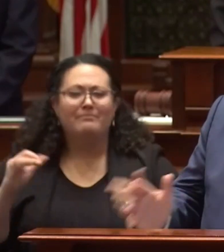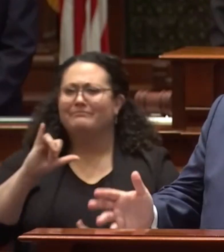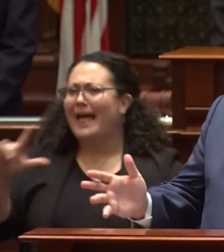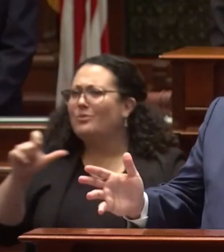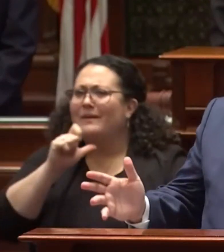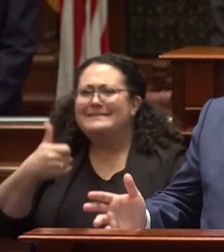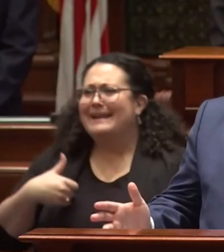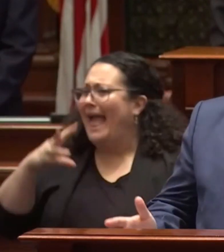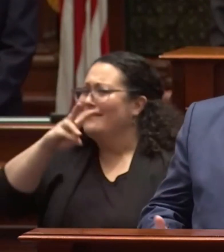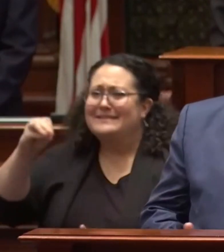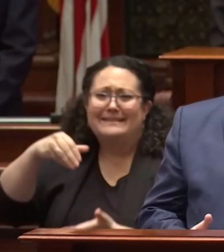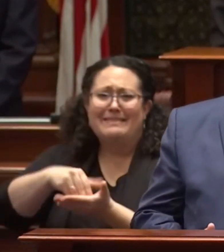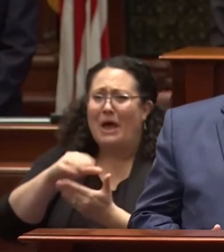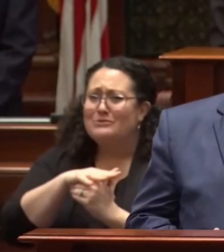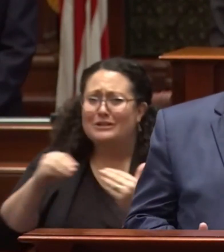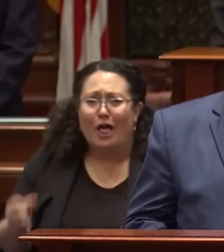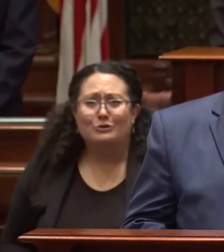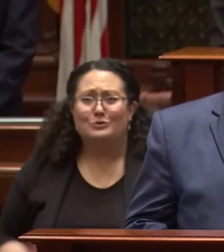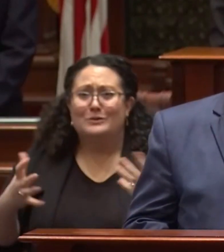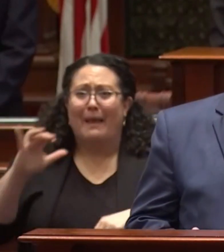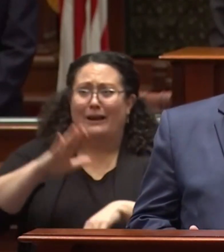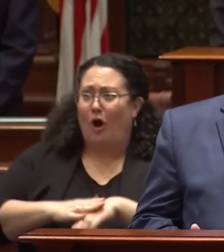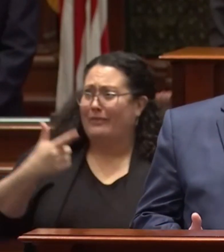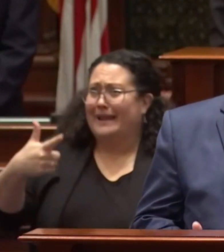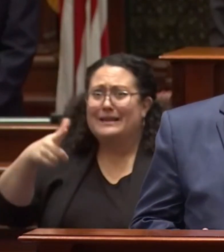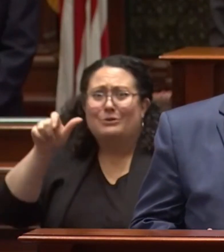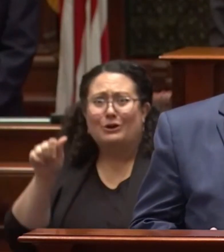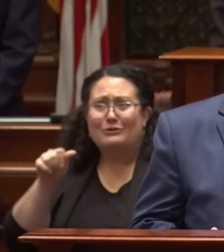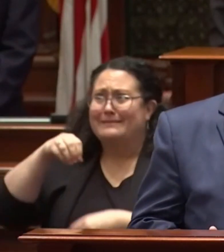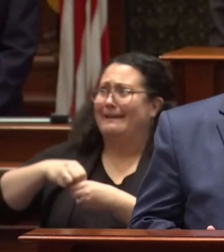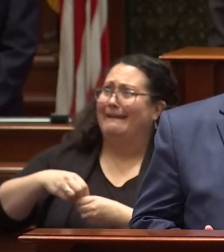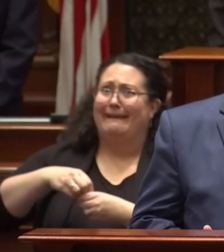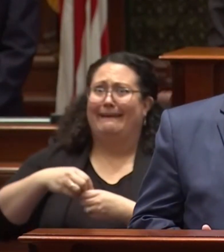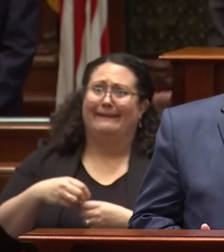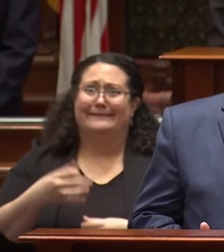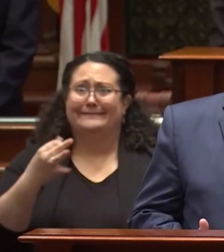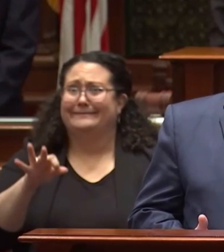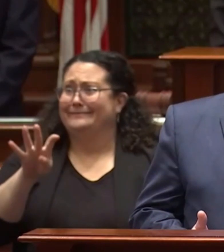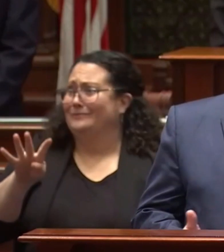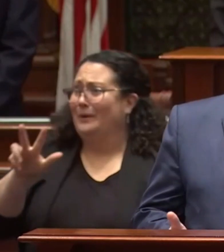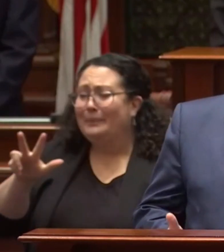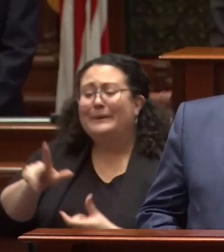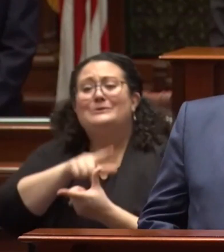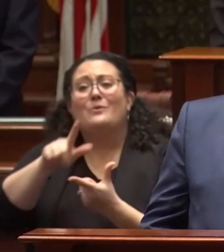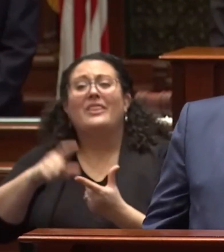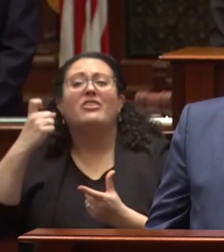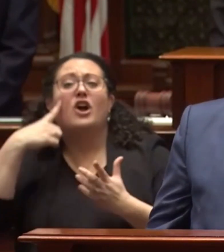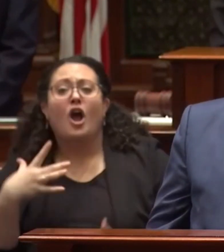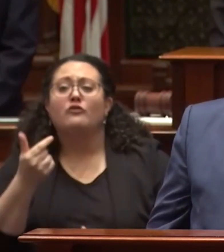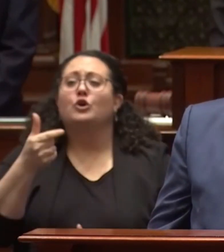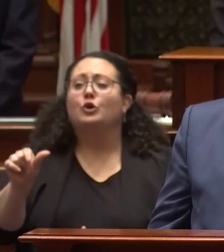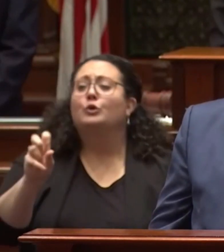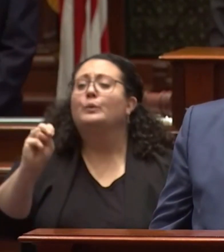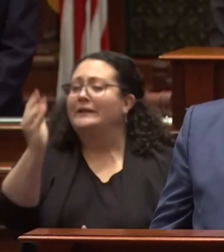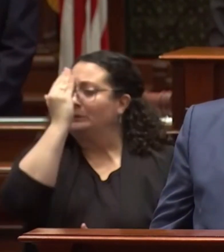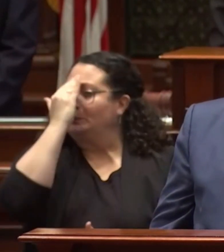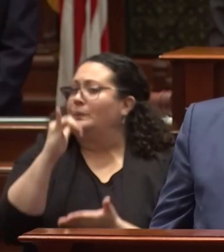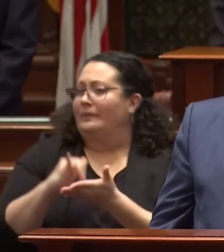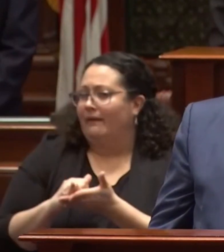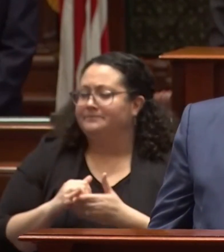Illinois didn't have $60,000 to spend on the Gettysburg Address in 1943, and Governor Green knew